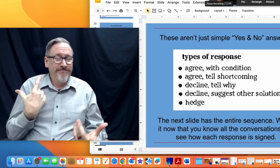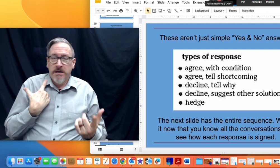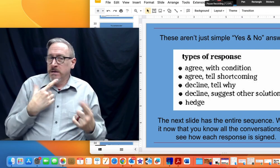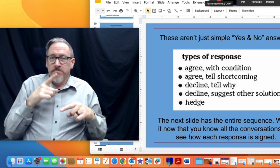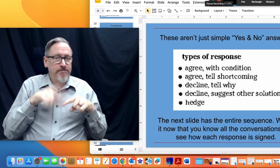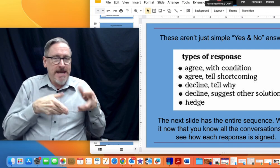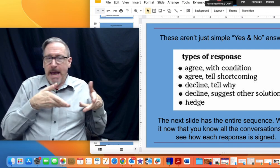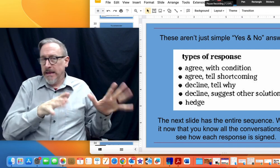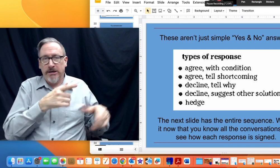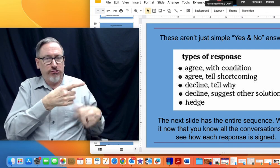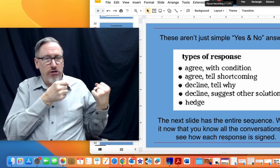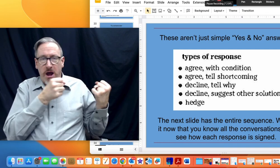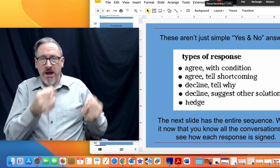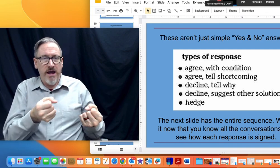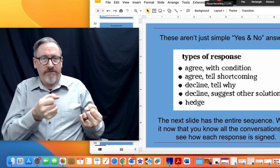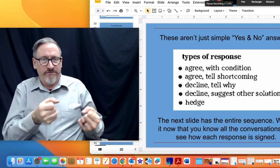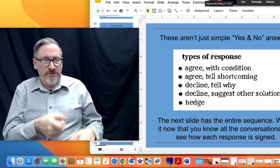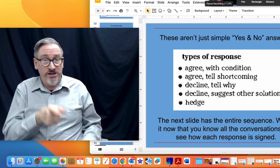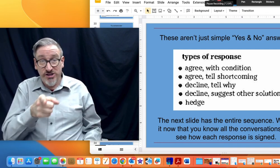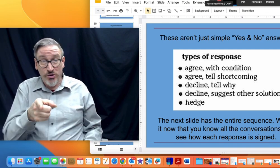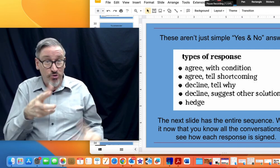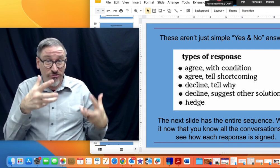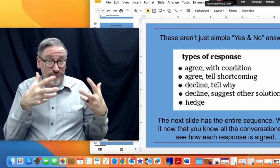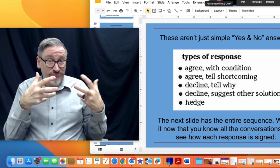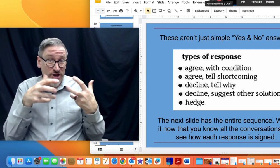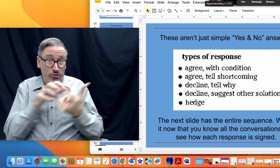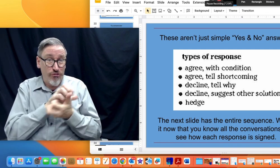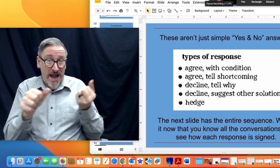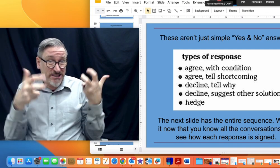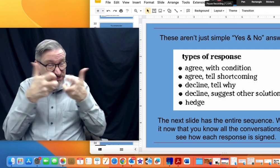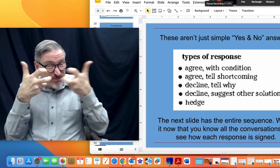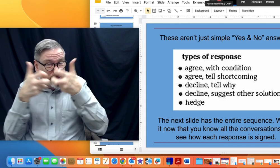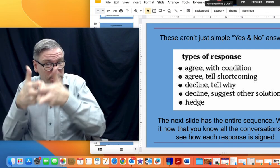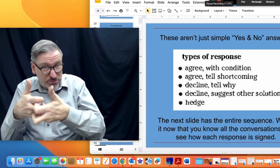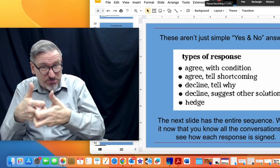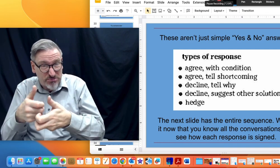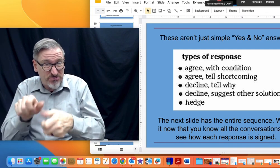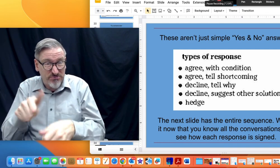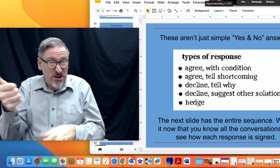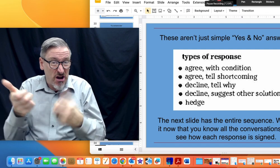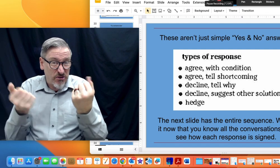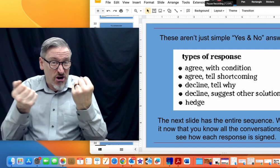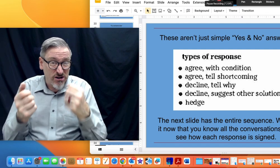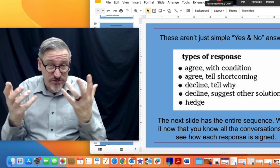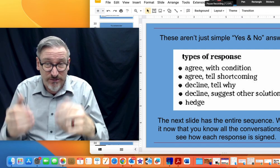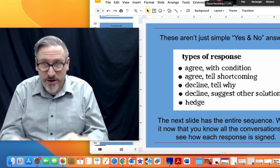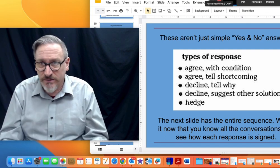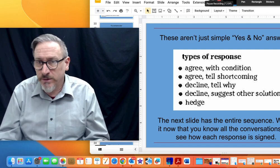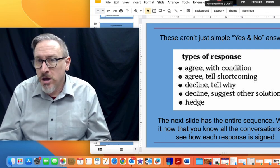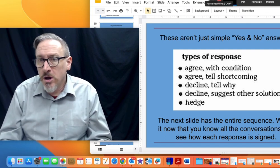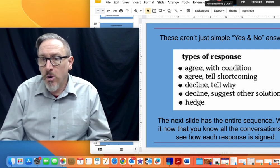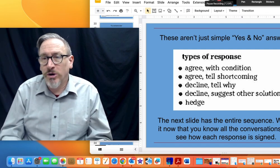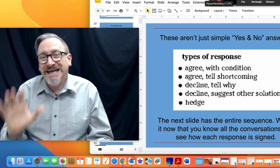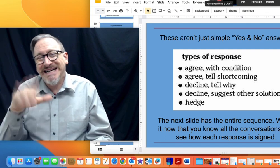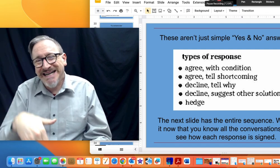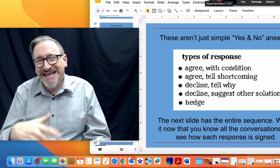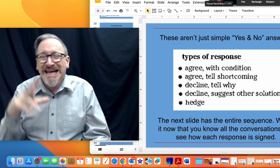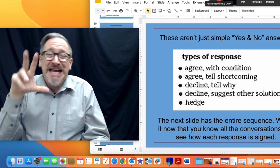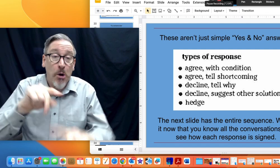said can't let drive because wrecked other cars, right? Whatever.